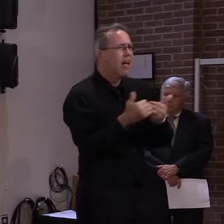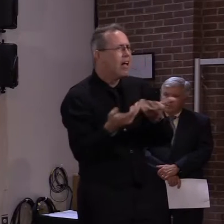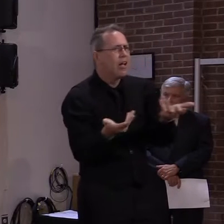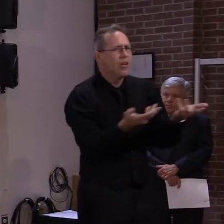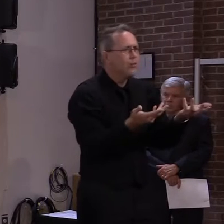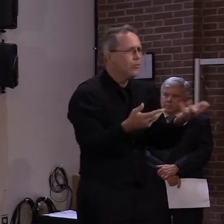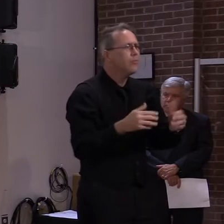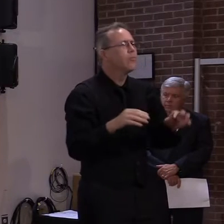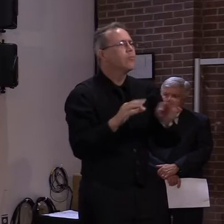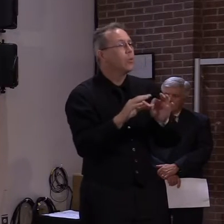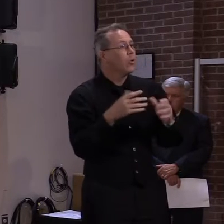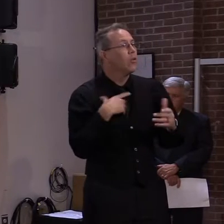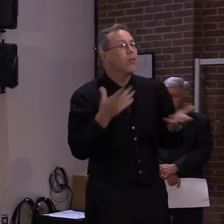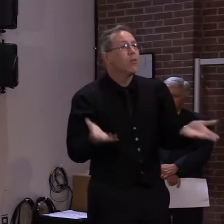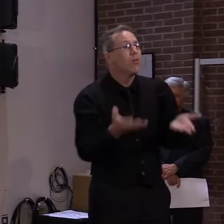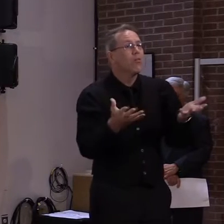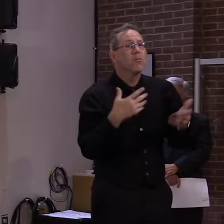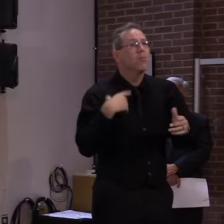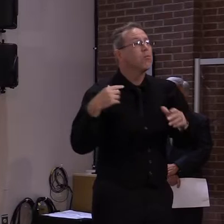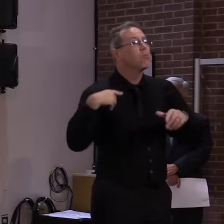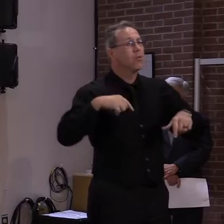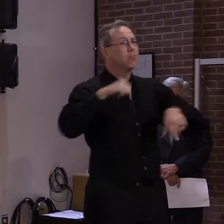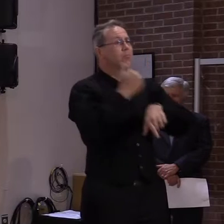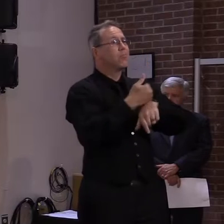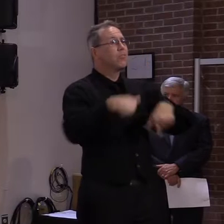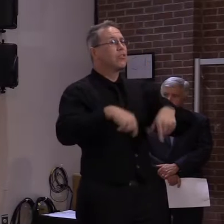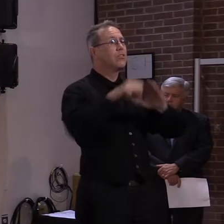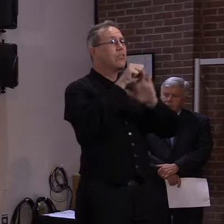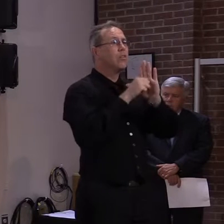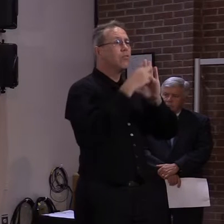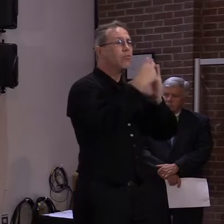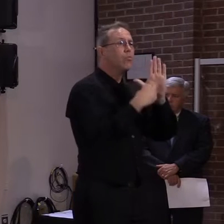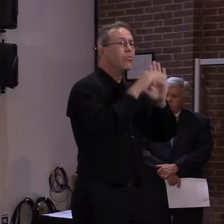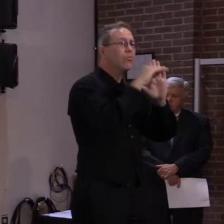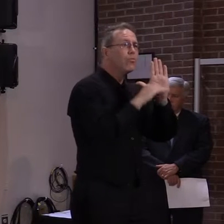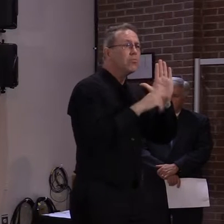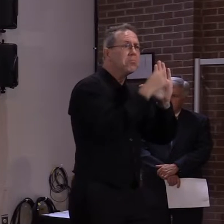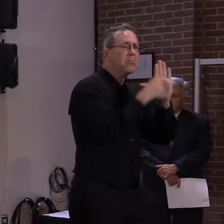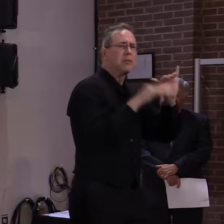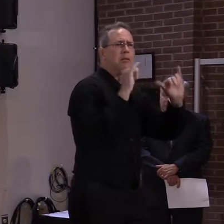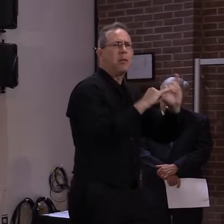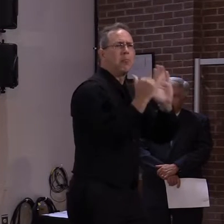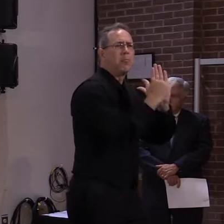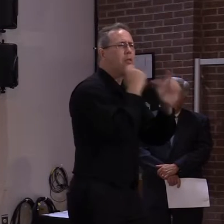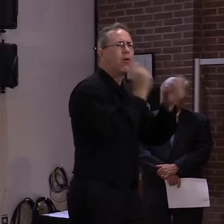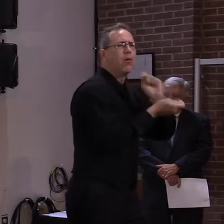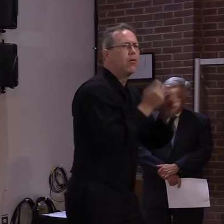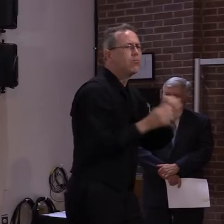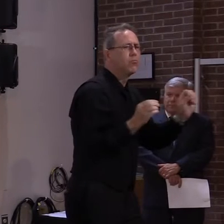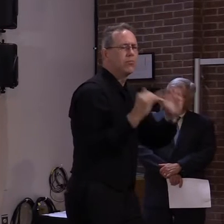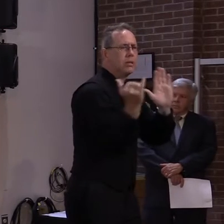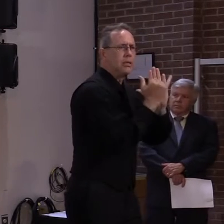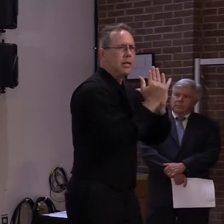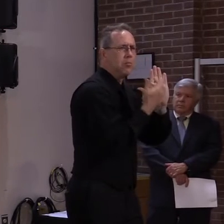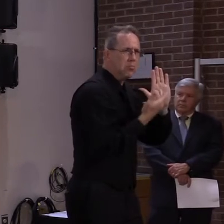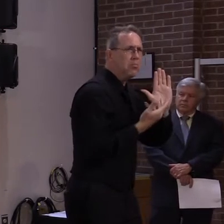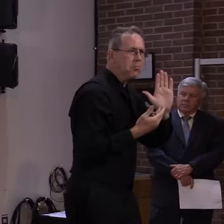new recommendations at this time. But we do want to remind folks of our current